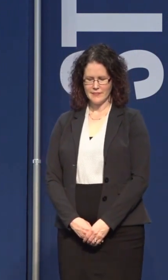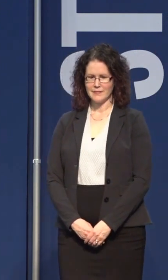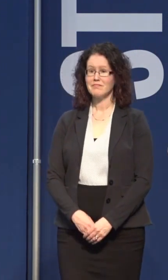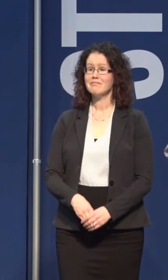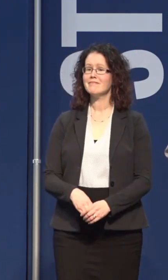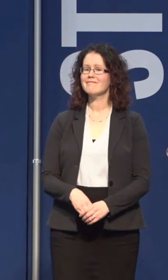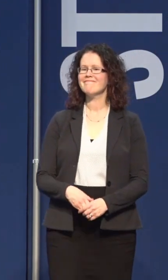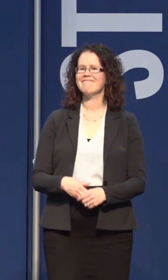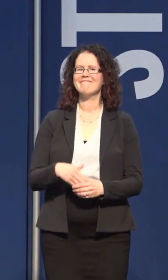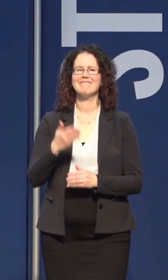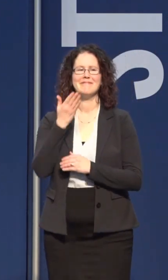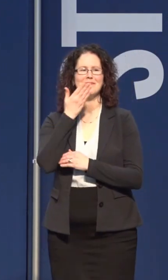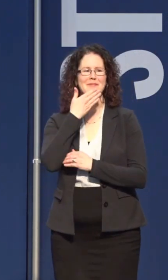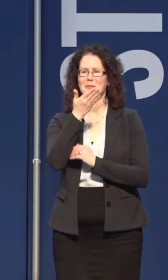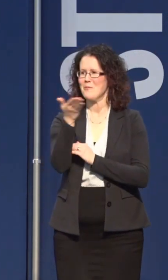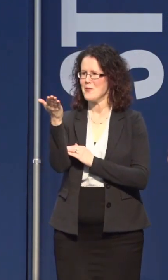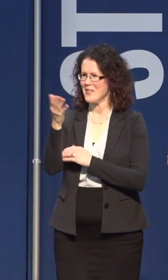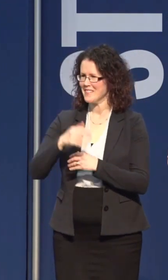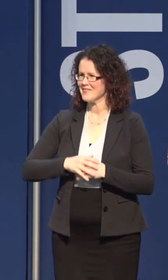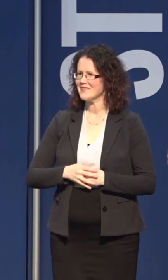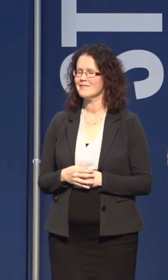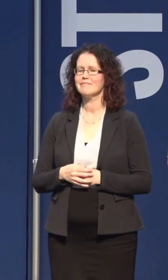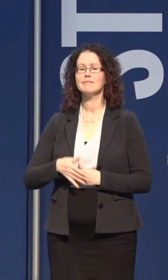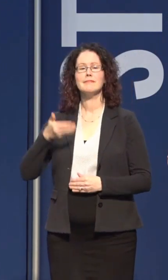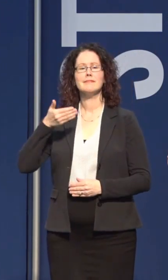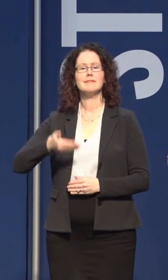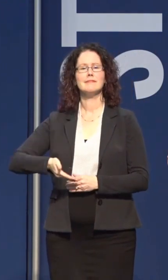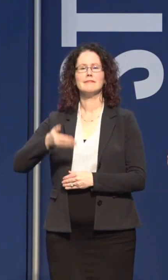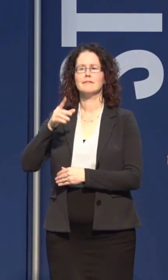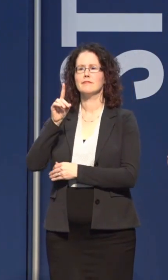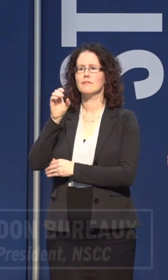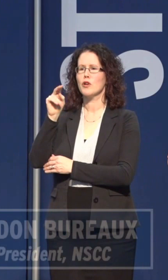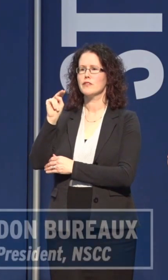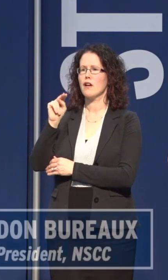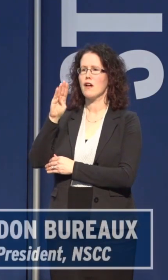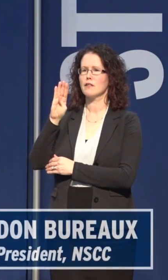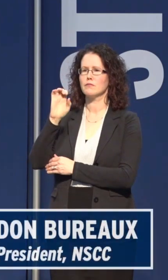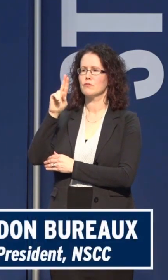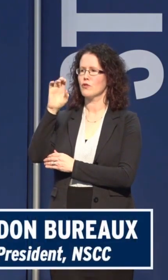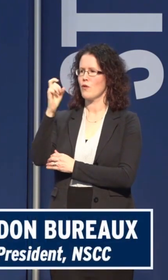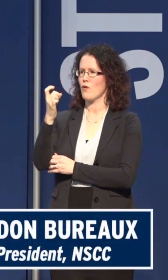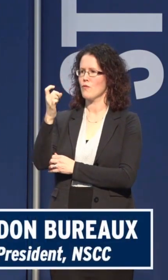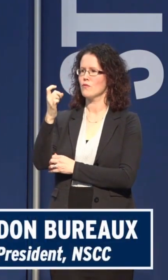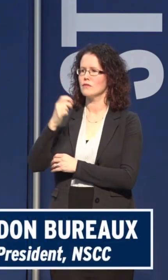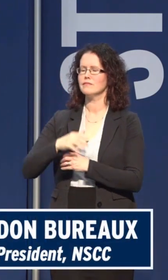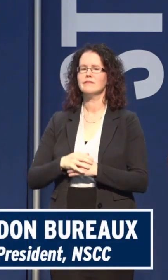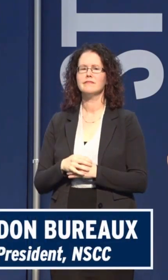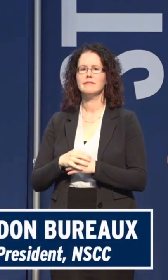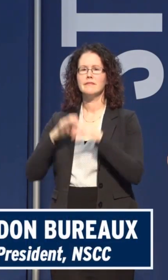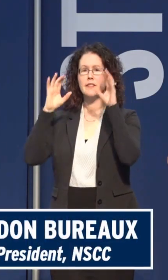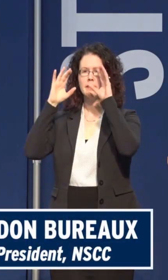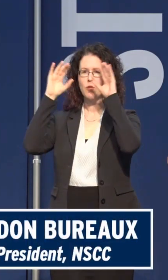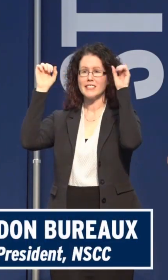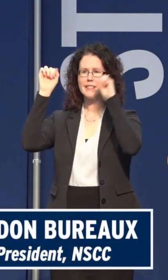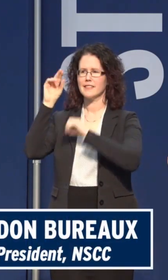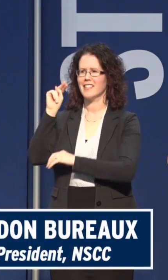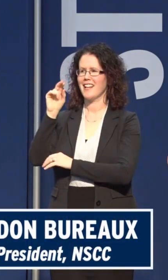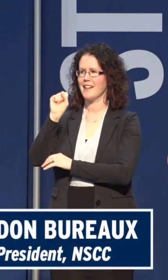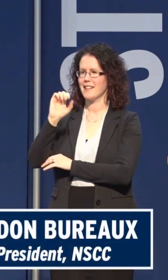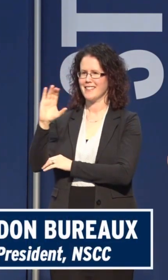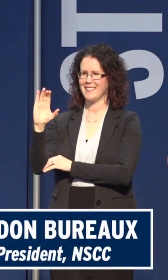Well, good morning, everyone. As was mentioned earlier, my name is Don Bureau, and I have the privilege of being the president of the Nova Scotia Community